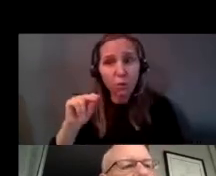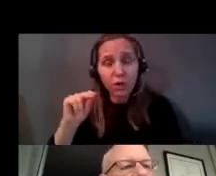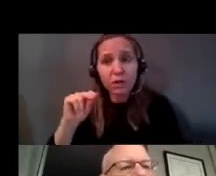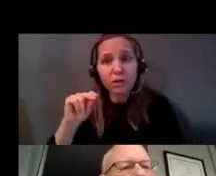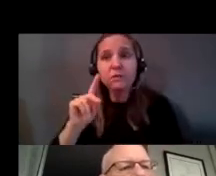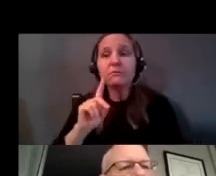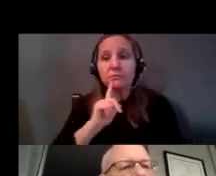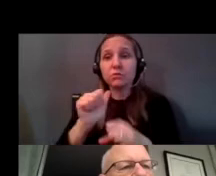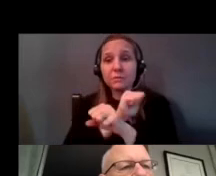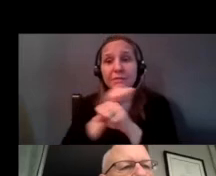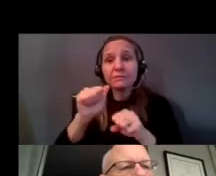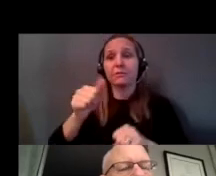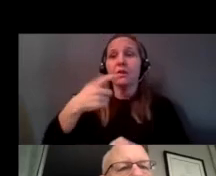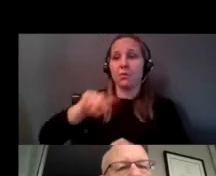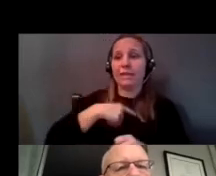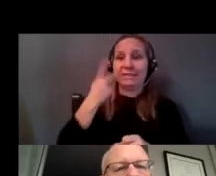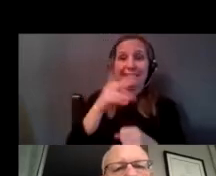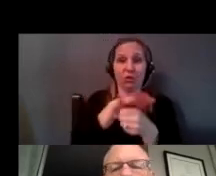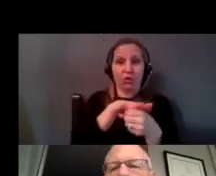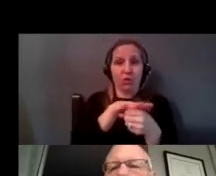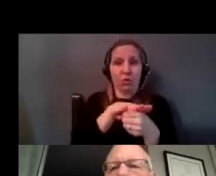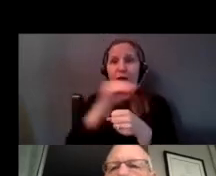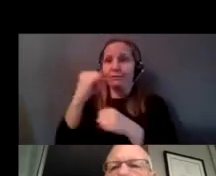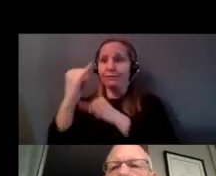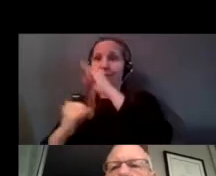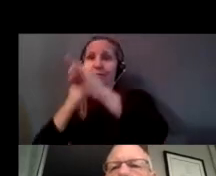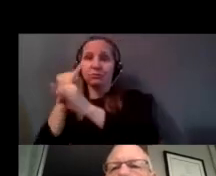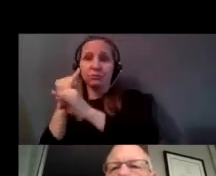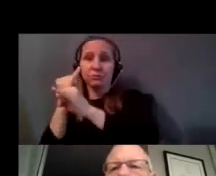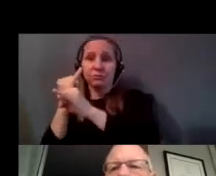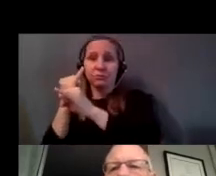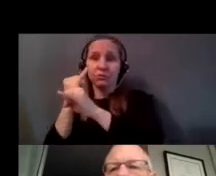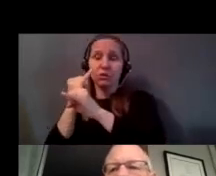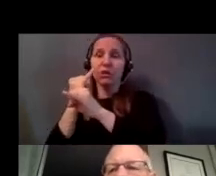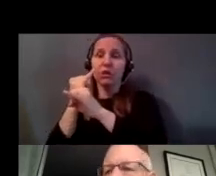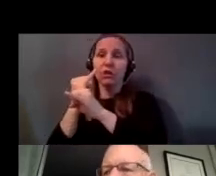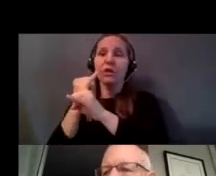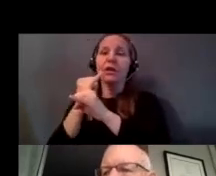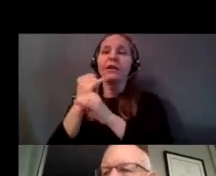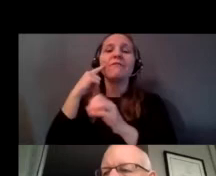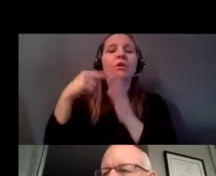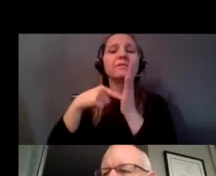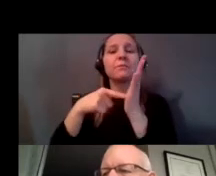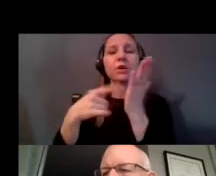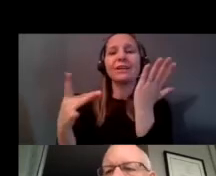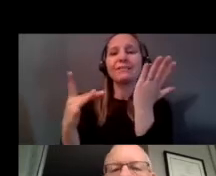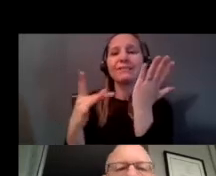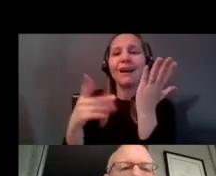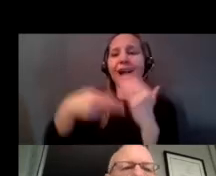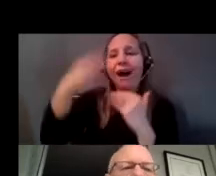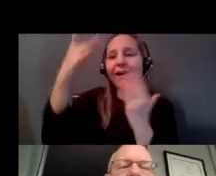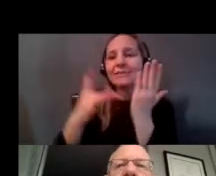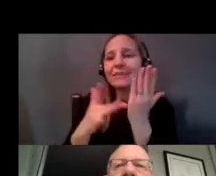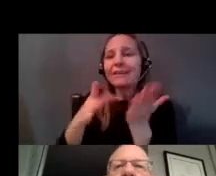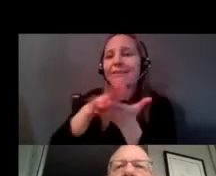interest from the part of both local and international firms, particularly in the high tech and clean tech and biotech